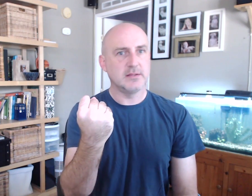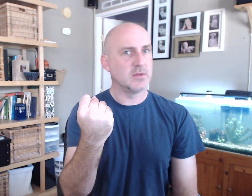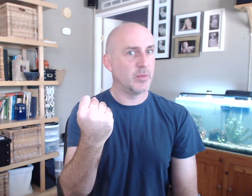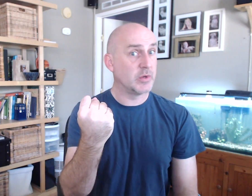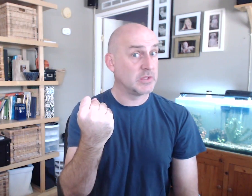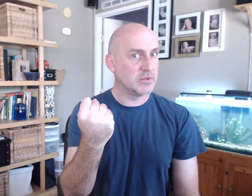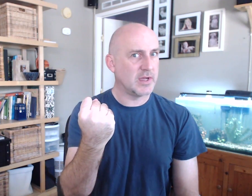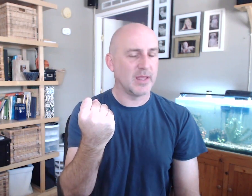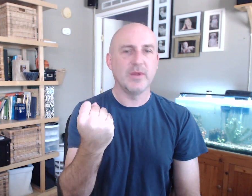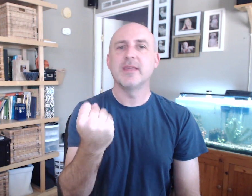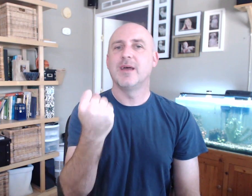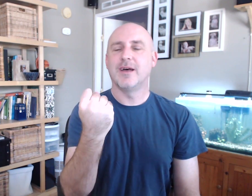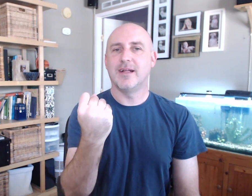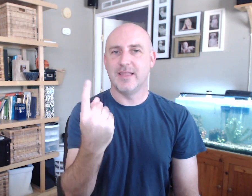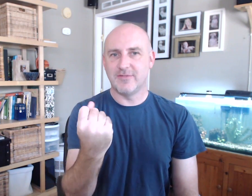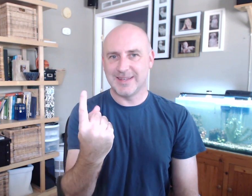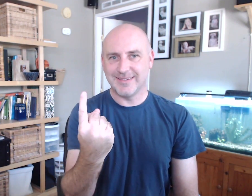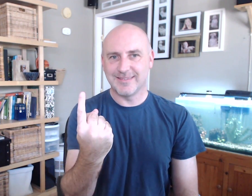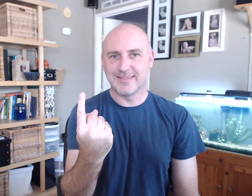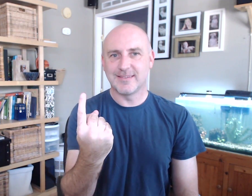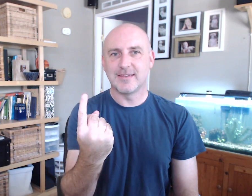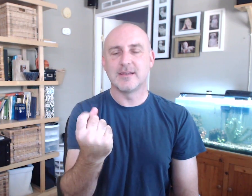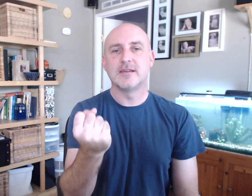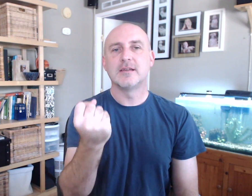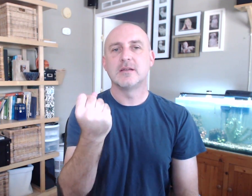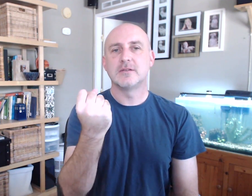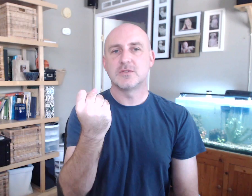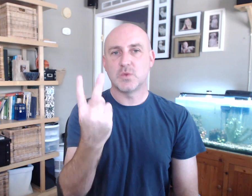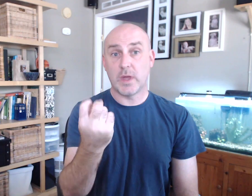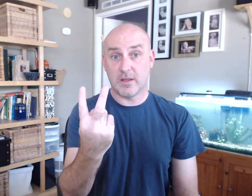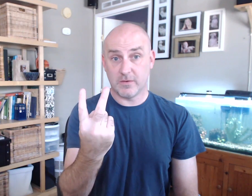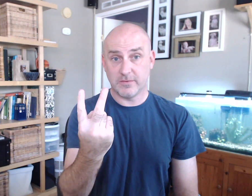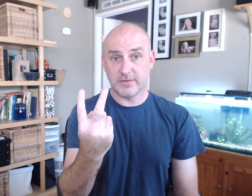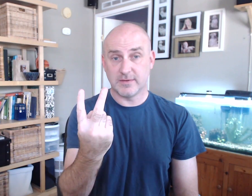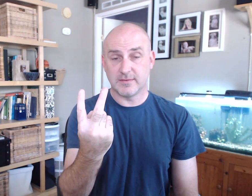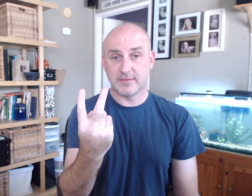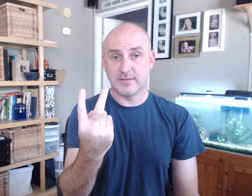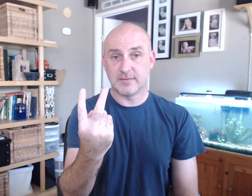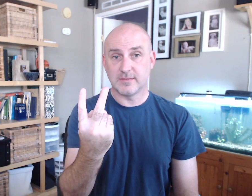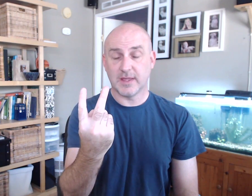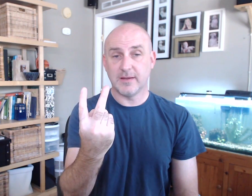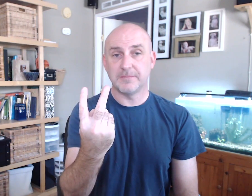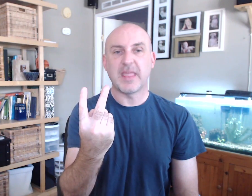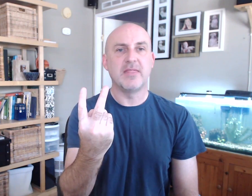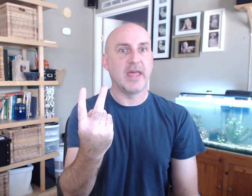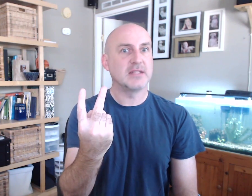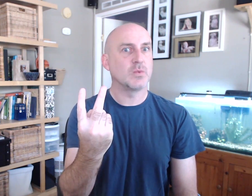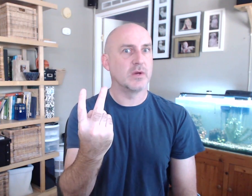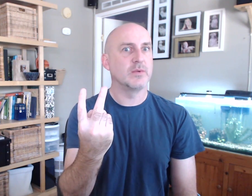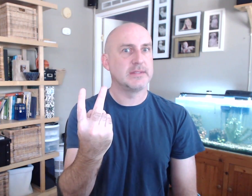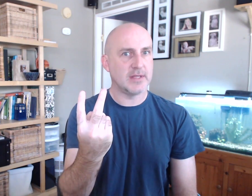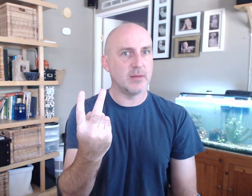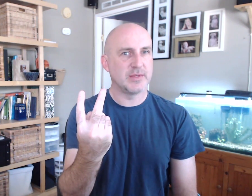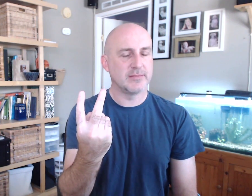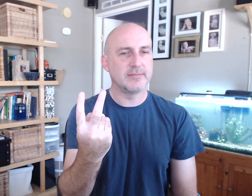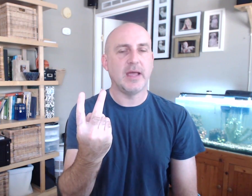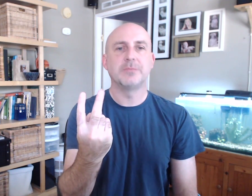or the person you're talking with. 11, 12, okay, and that's where we stopped. Now,